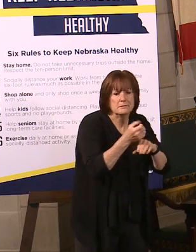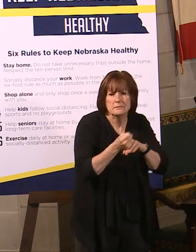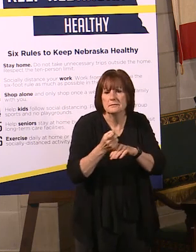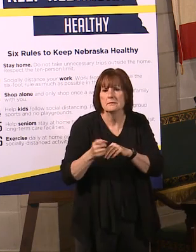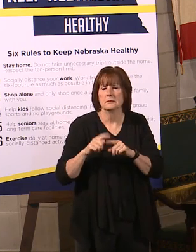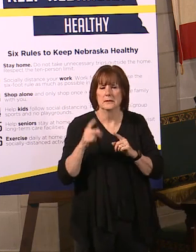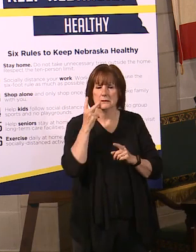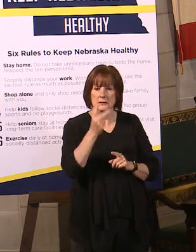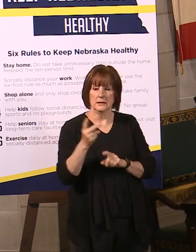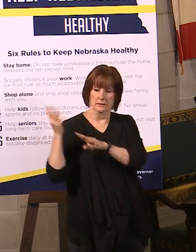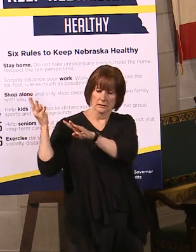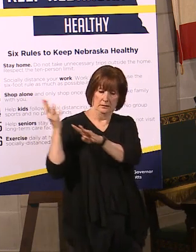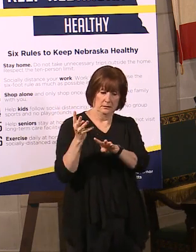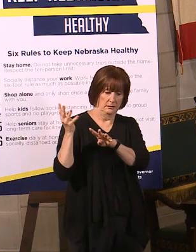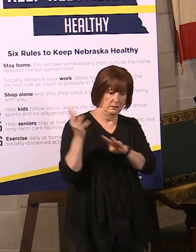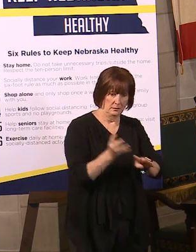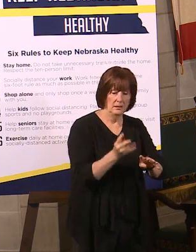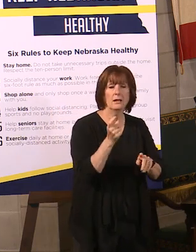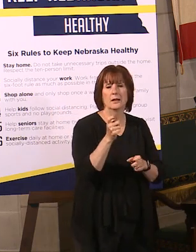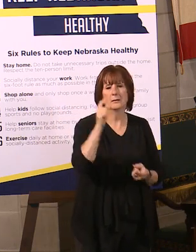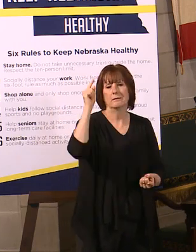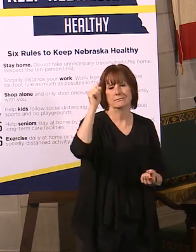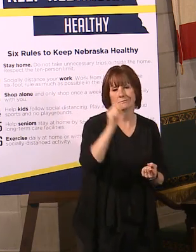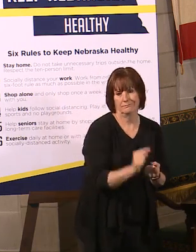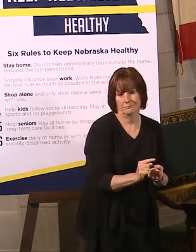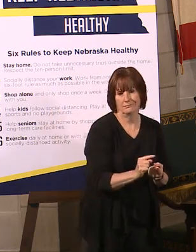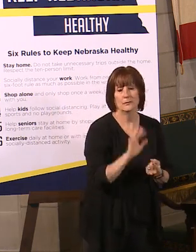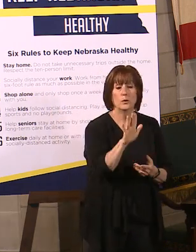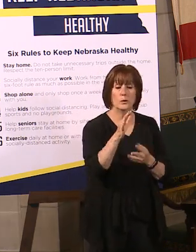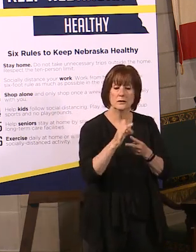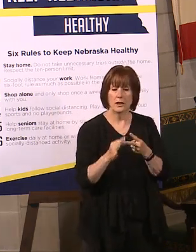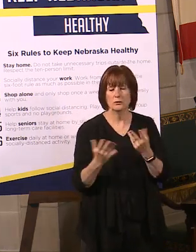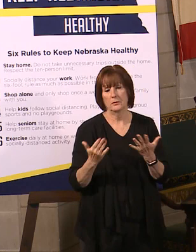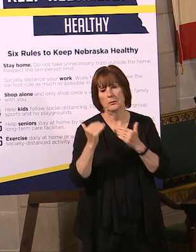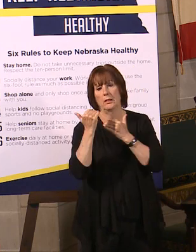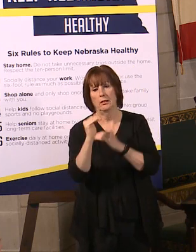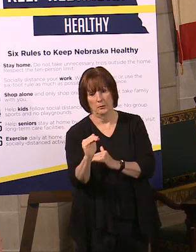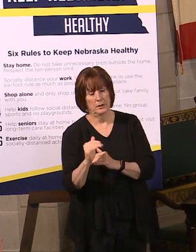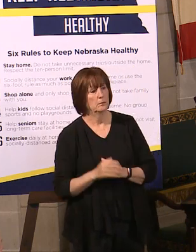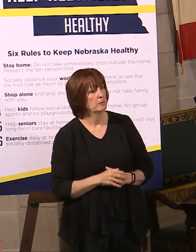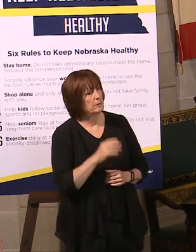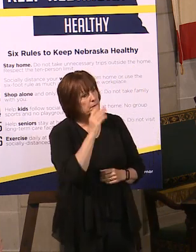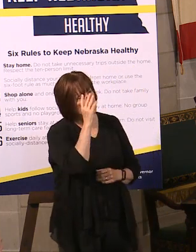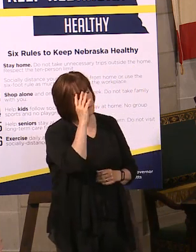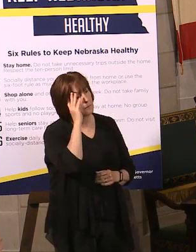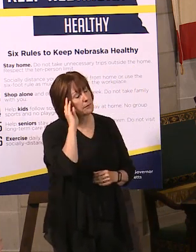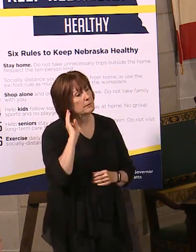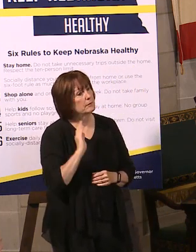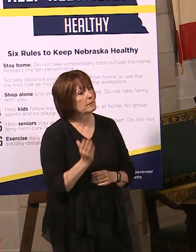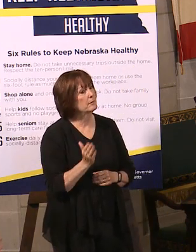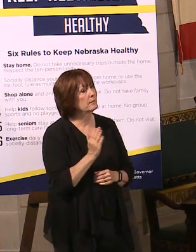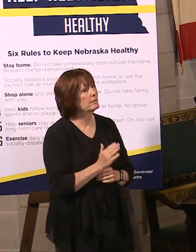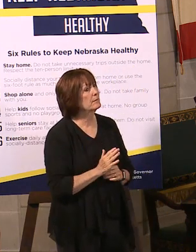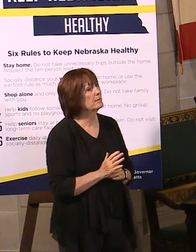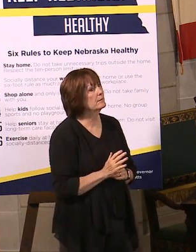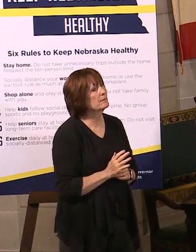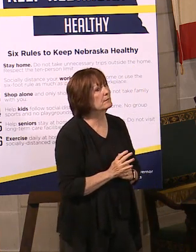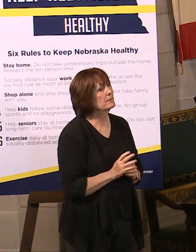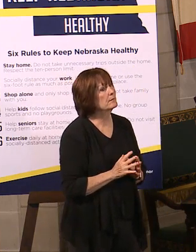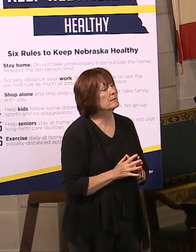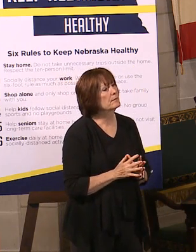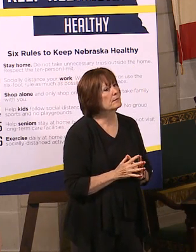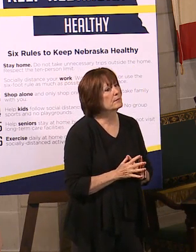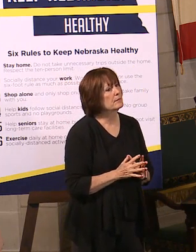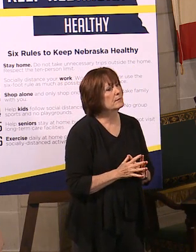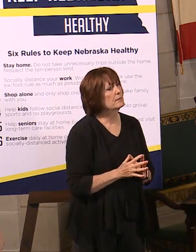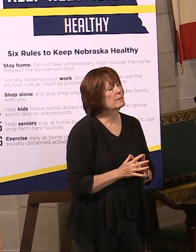the pipeline, which is going to be limiting, again, some of the selection. Joanne Young would like to know what the practice is for telling state